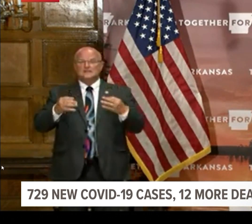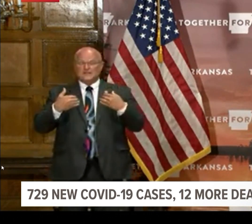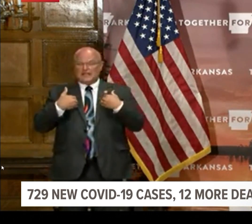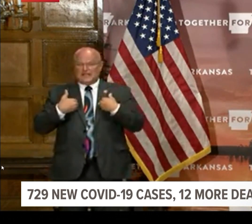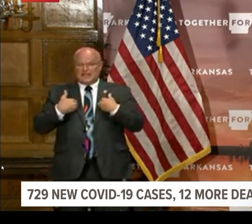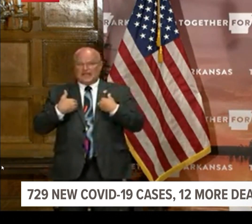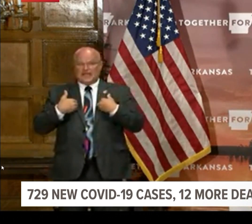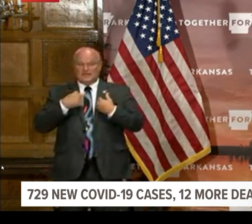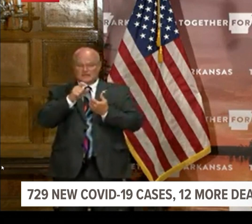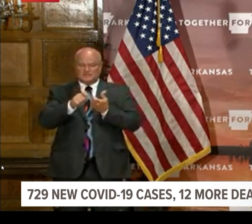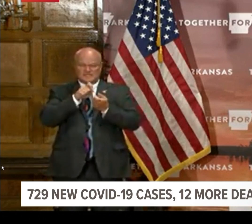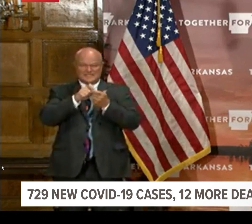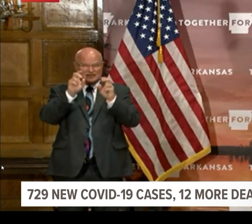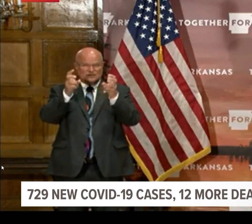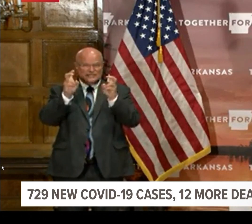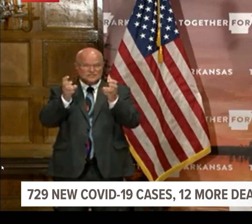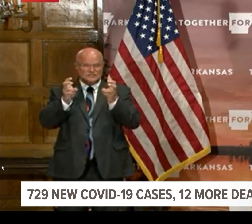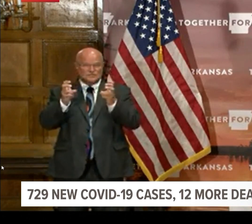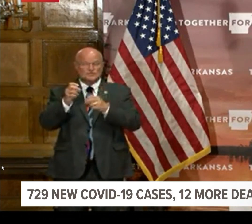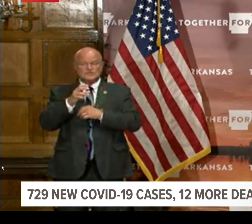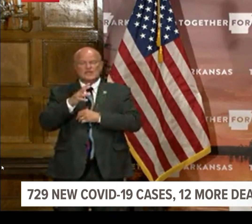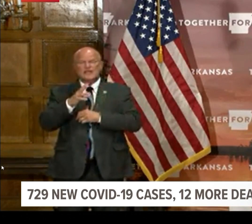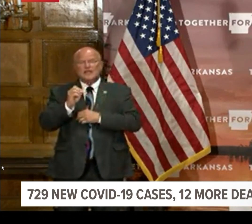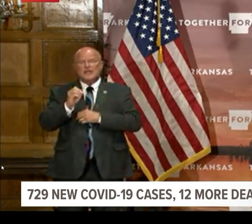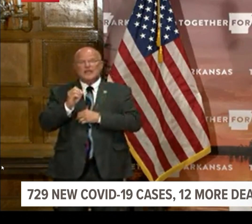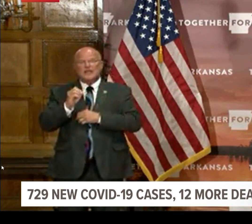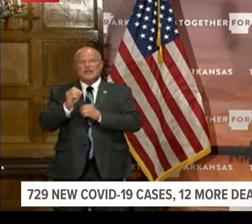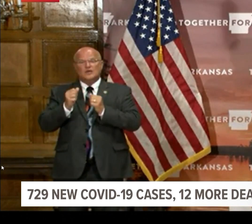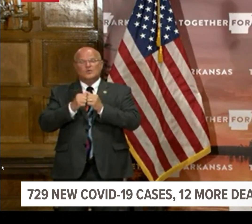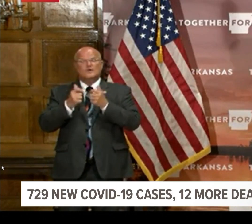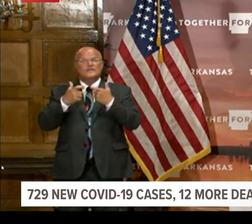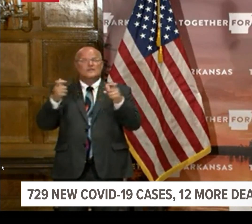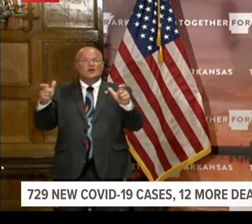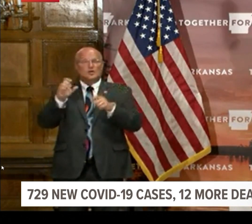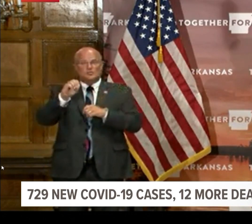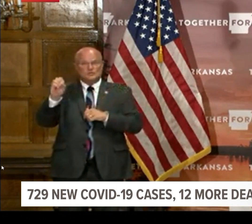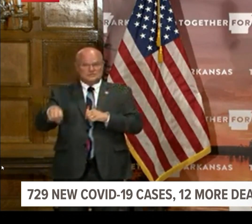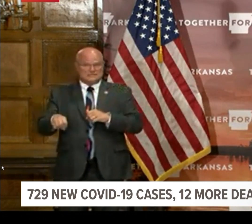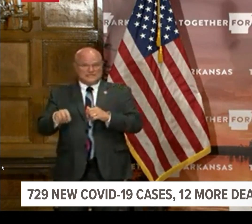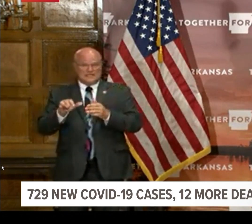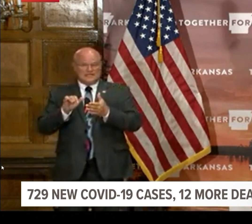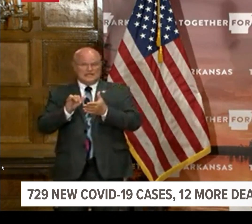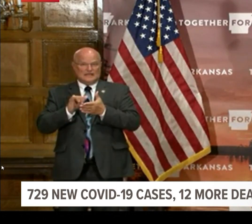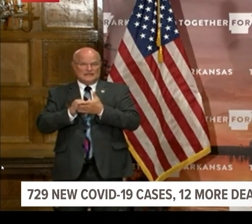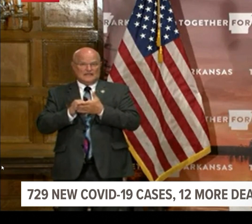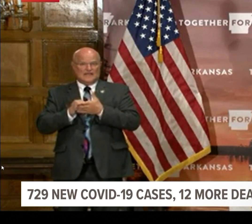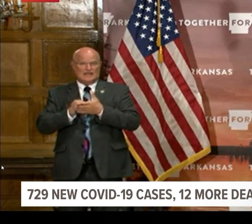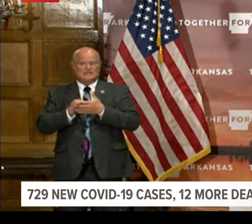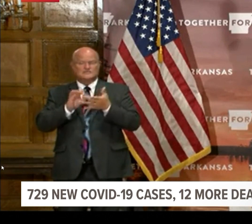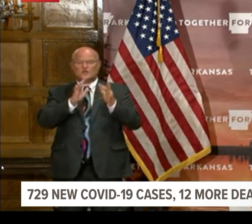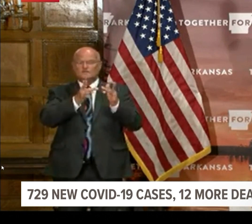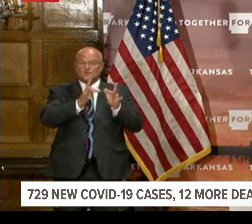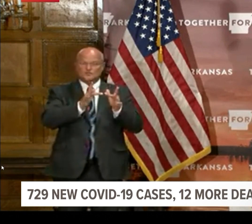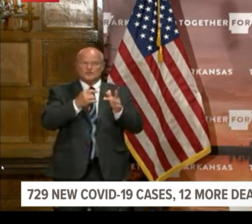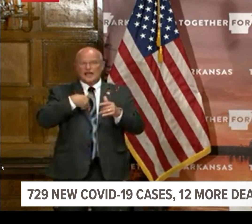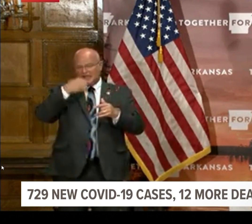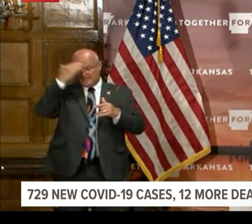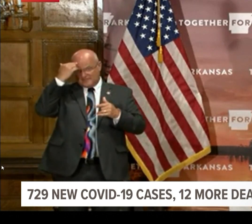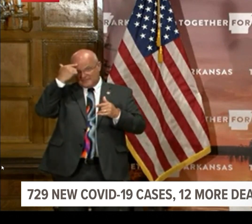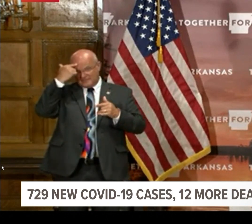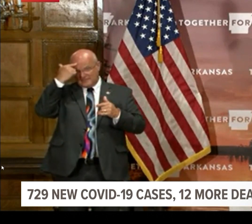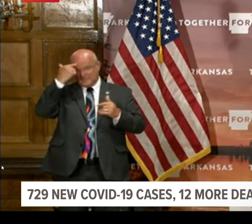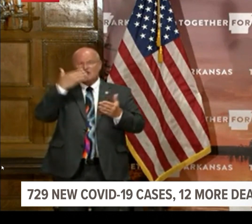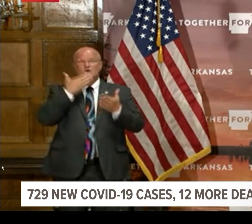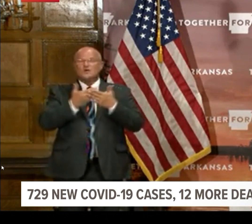have particular issues. And, with a large percent that's, going virtual, I think they have a good plan